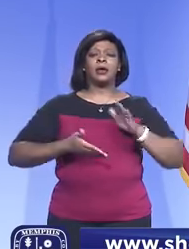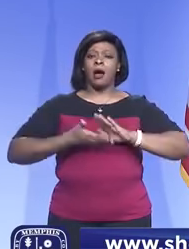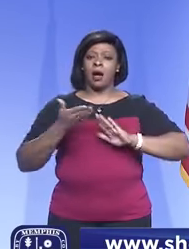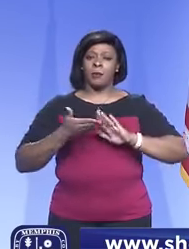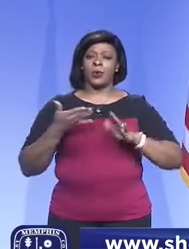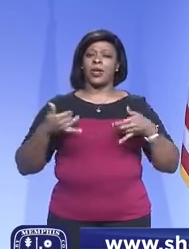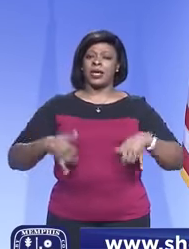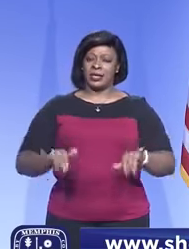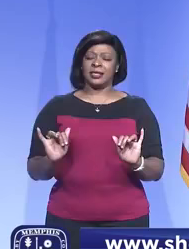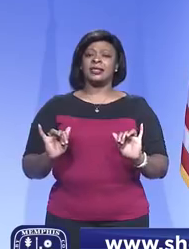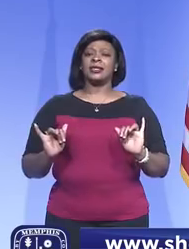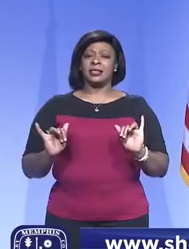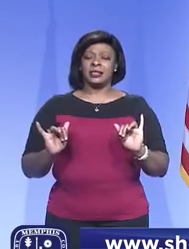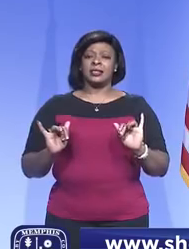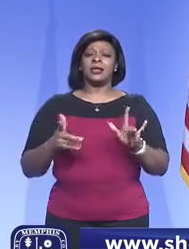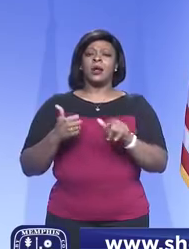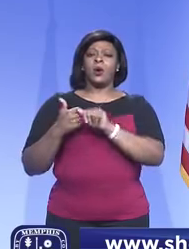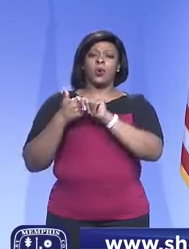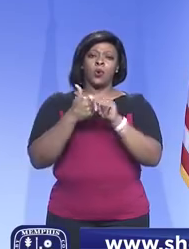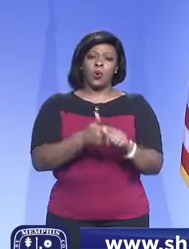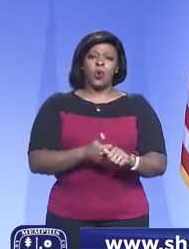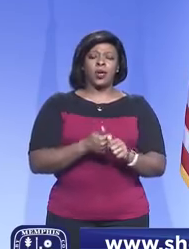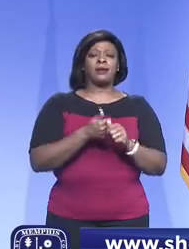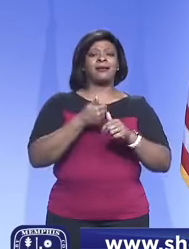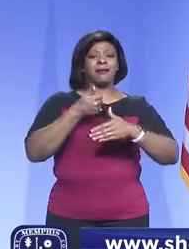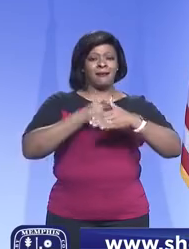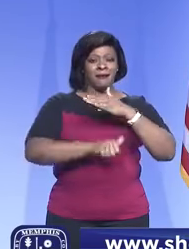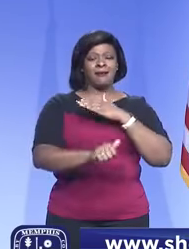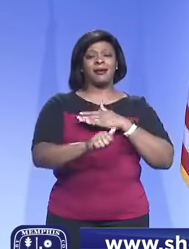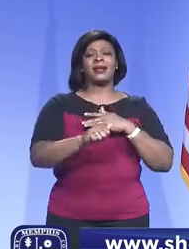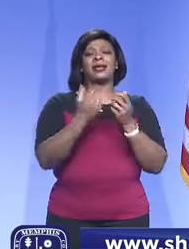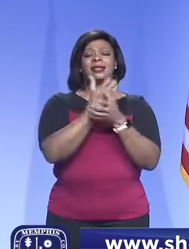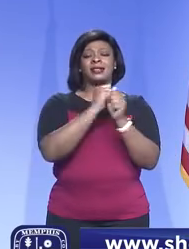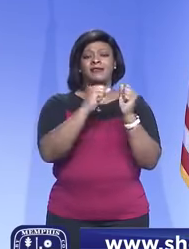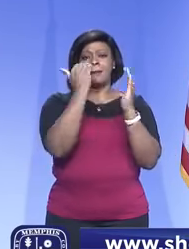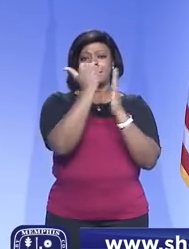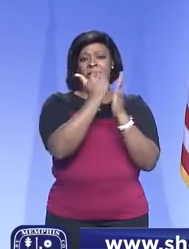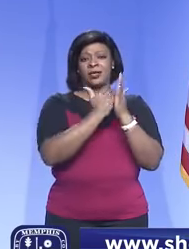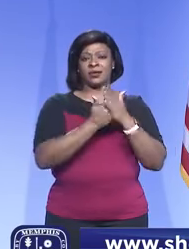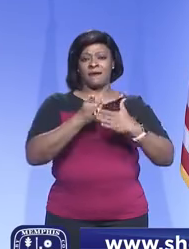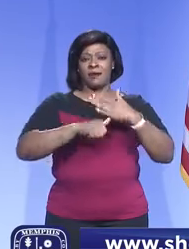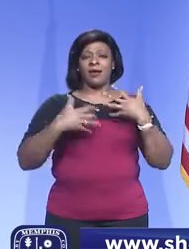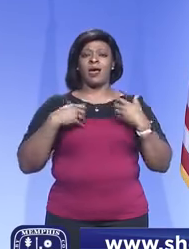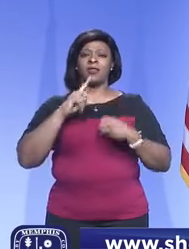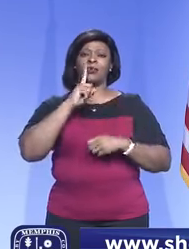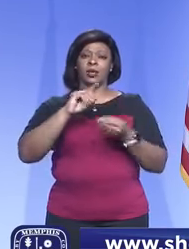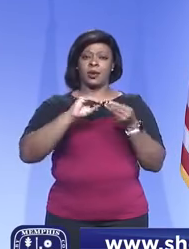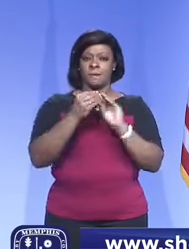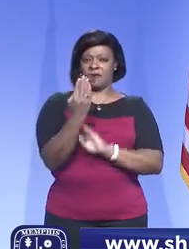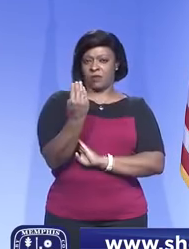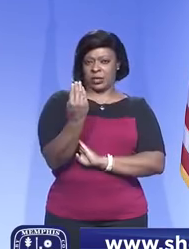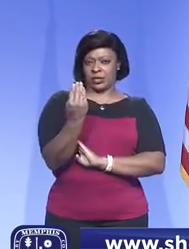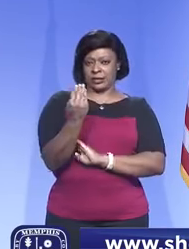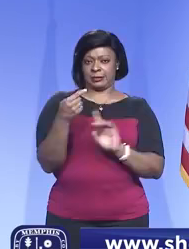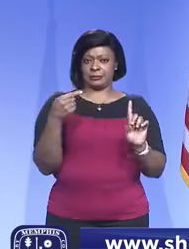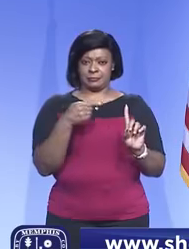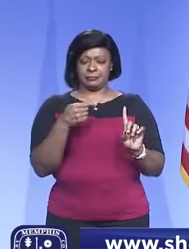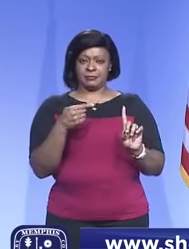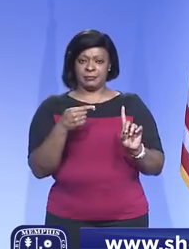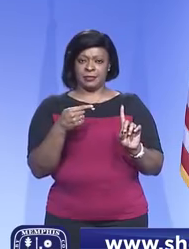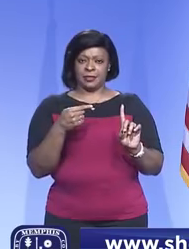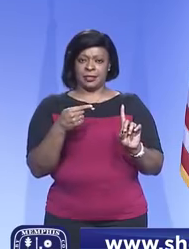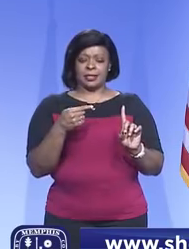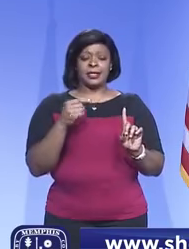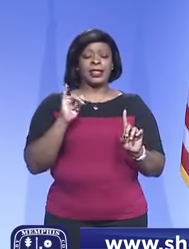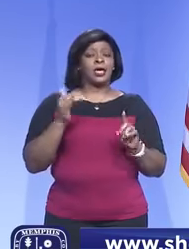operate in accordance with the safety measures outlined in the Health Directive number 14.